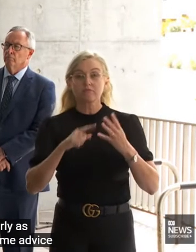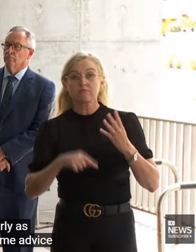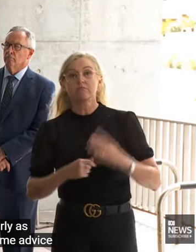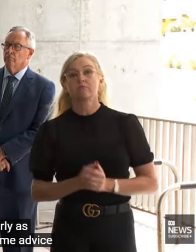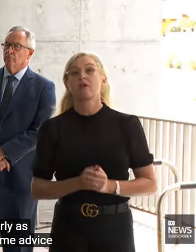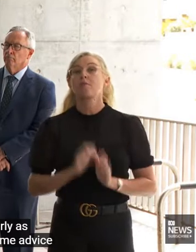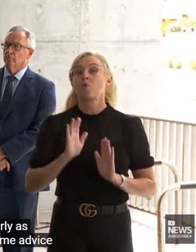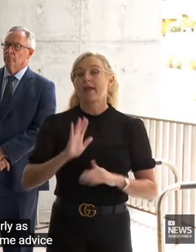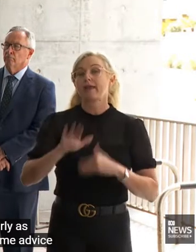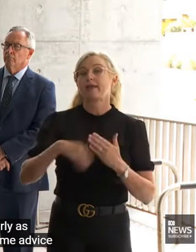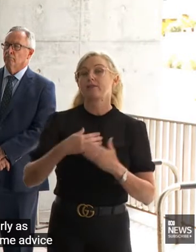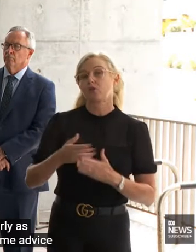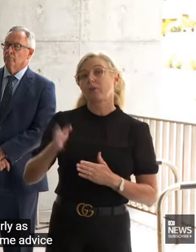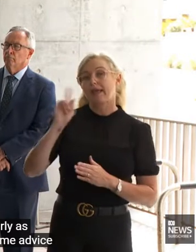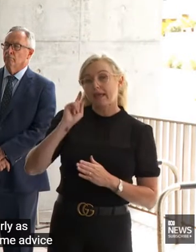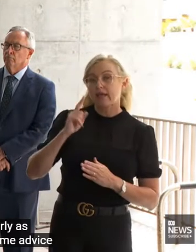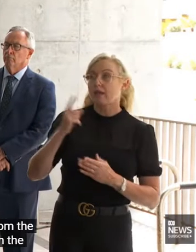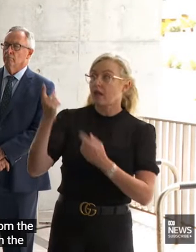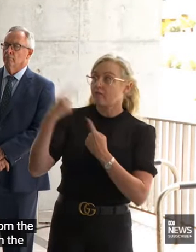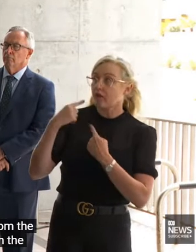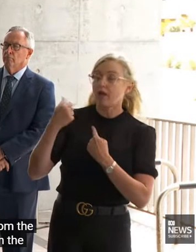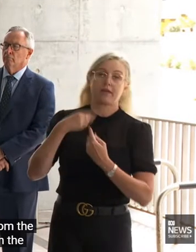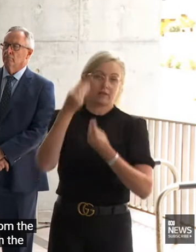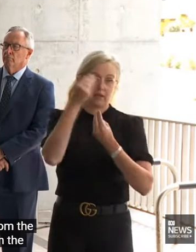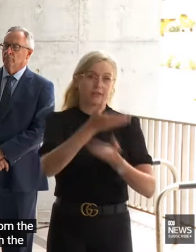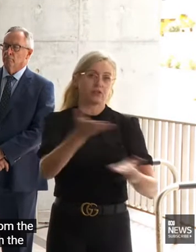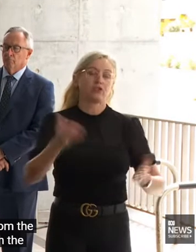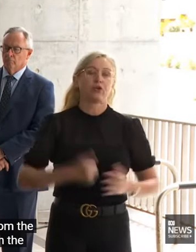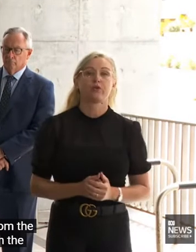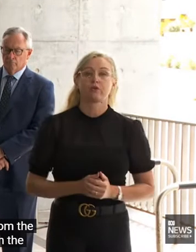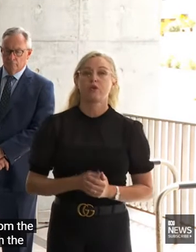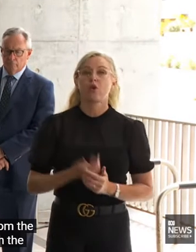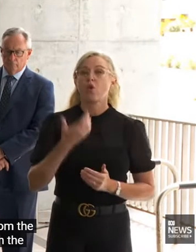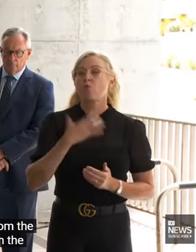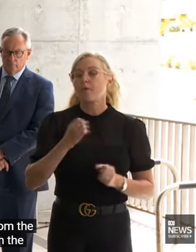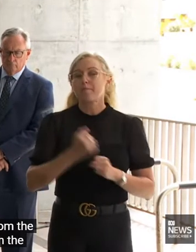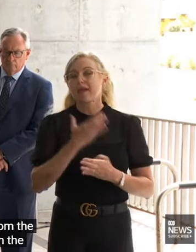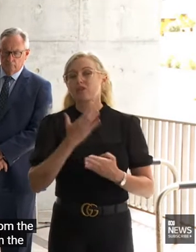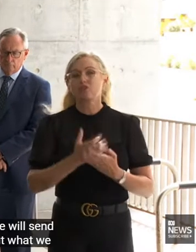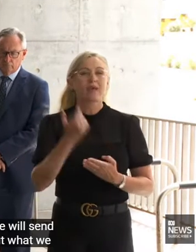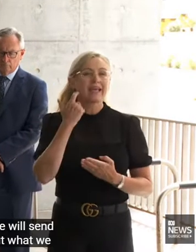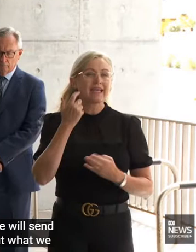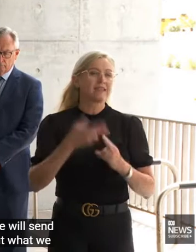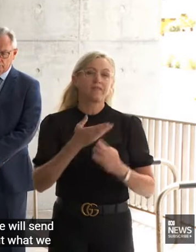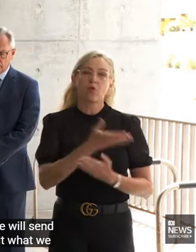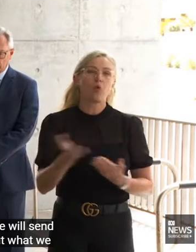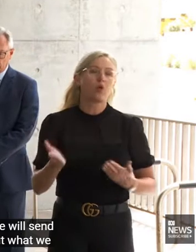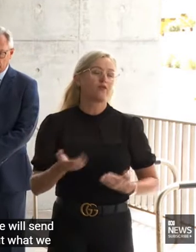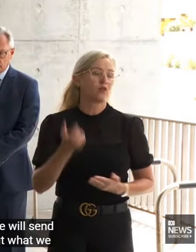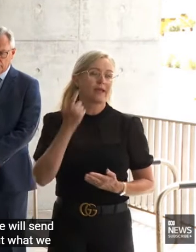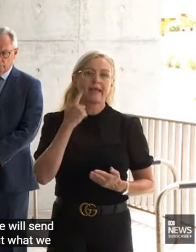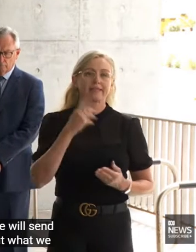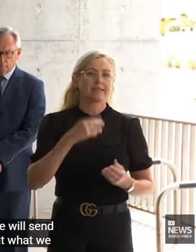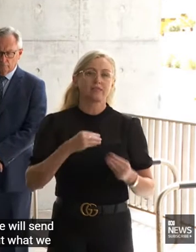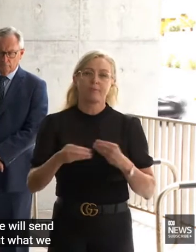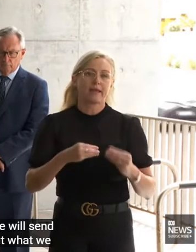will set that out. But what we want to do is make it as seamless and as easy as possible for everybody right across the state.